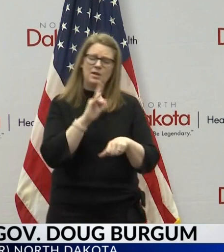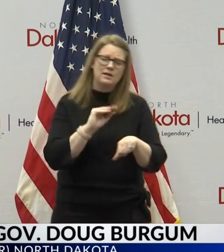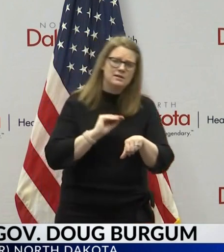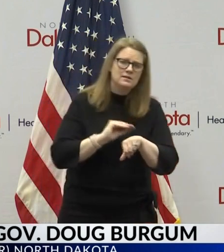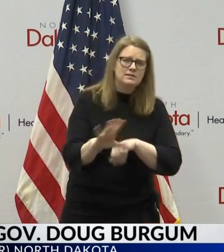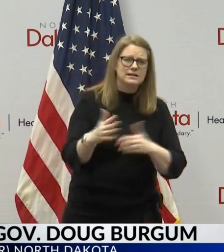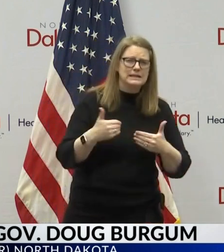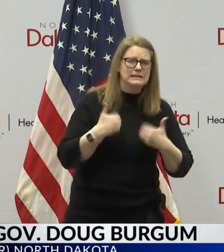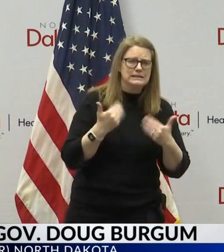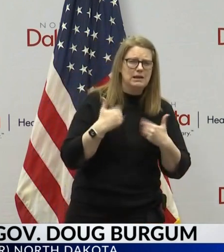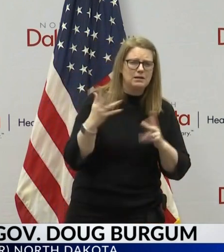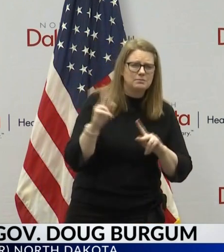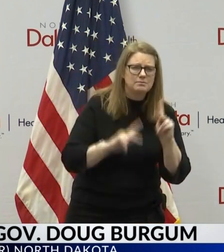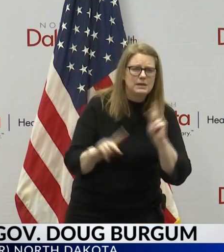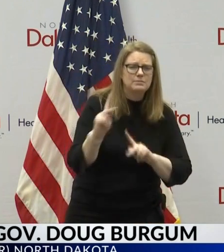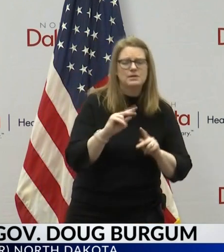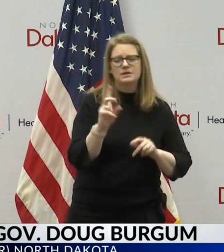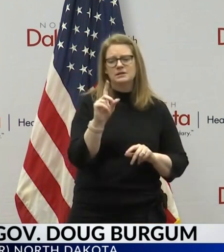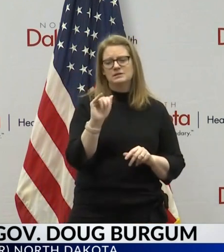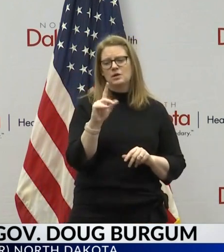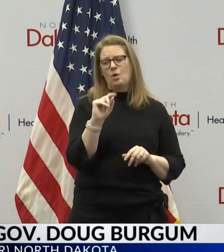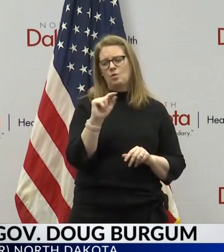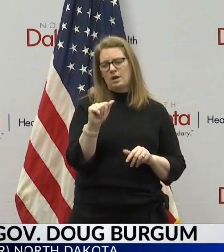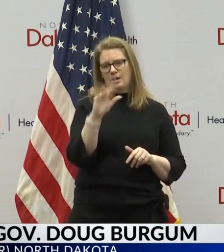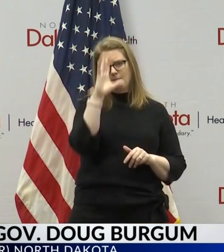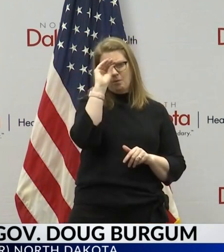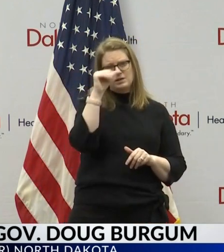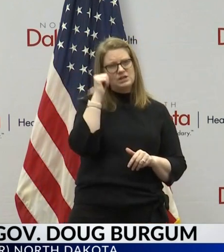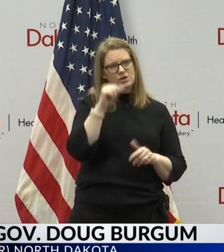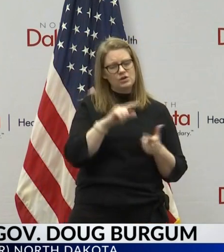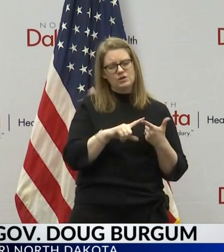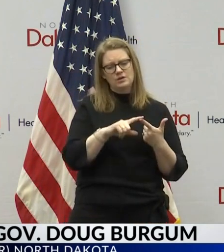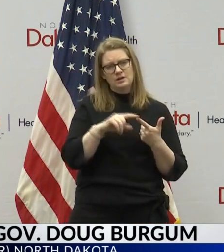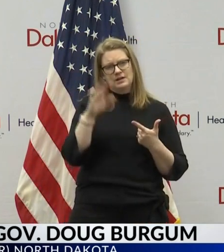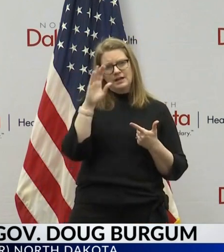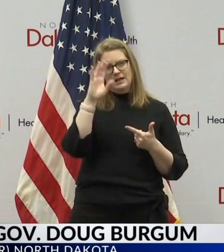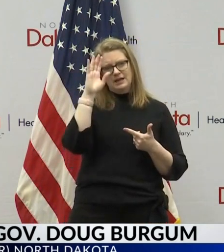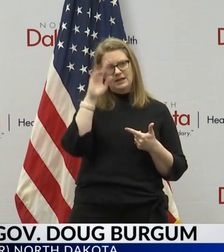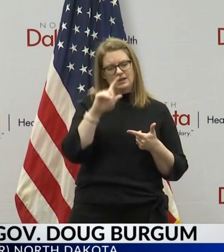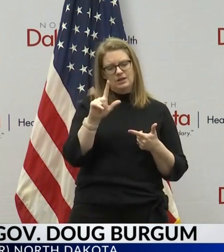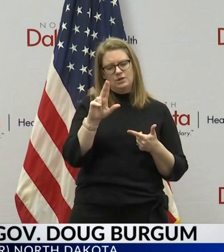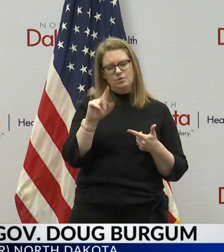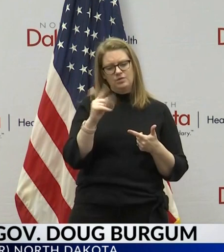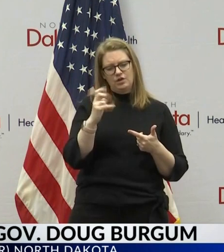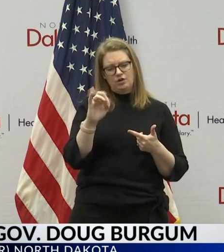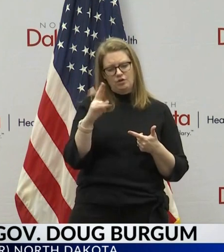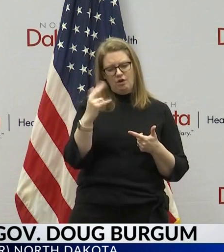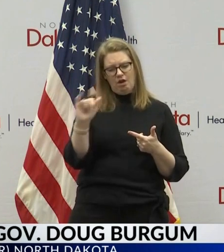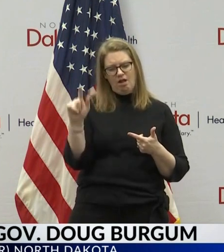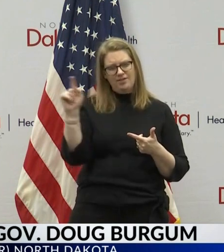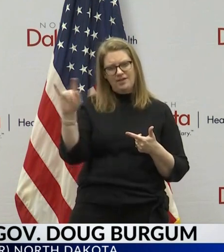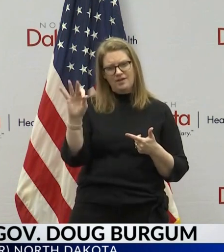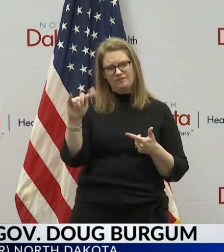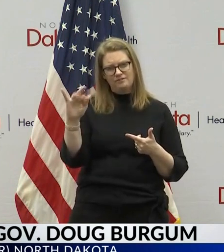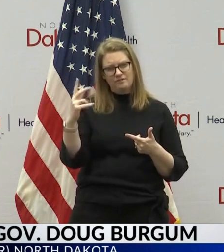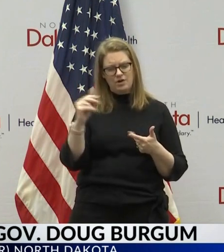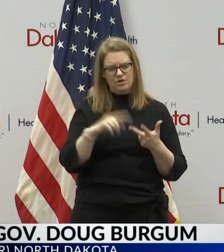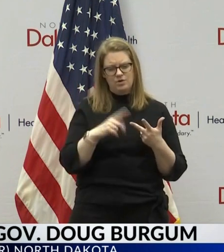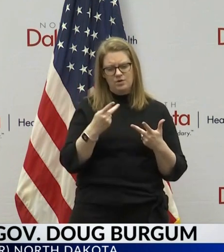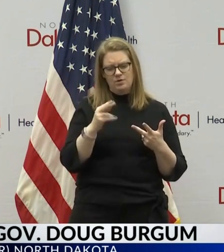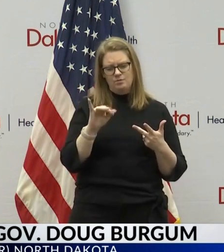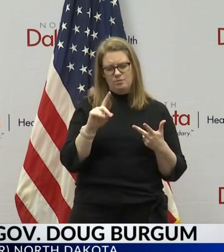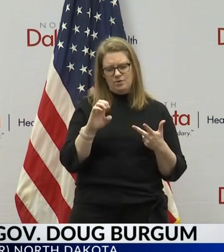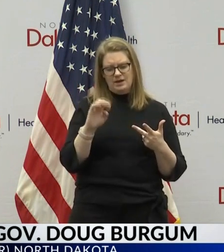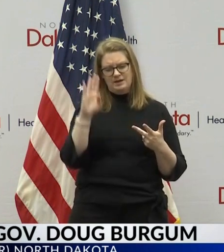lives. That would include the Dakota Boys and Girls in Bismarck, Fargo, and Minot, Luther Hall in Fargo, Pride Manchester